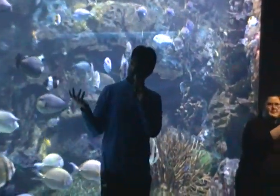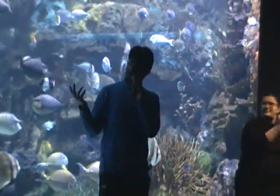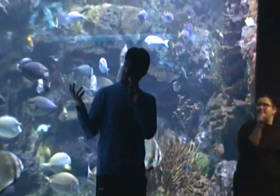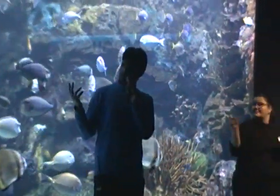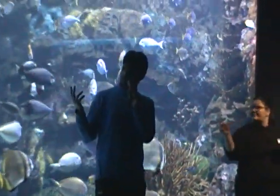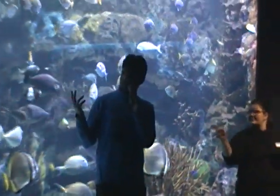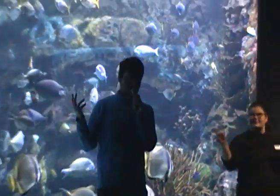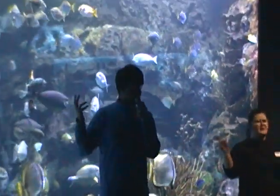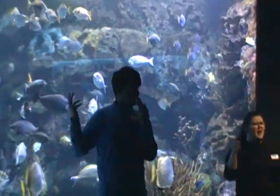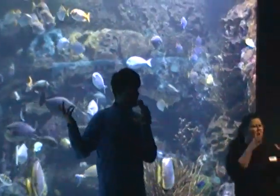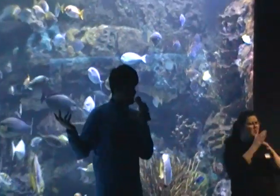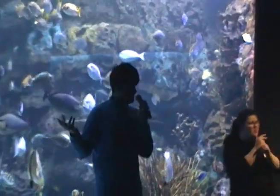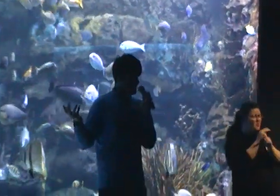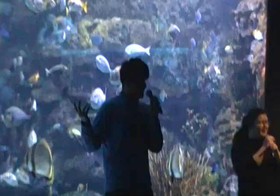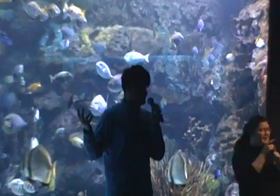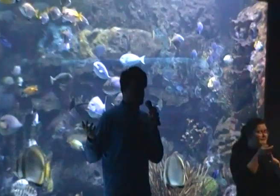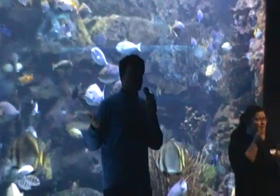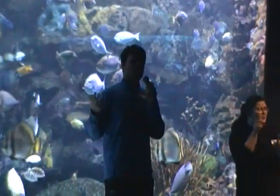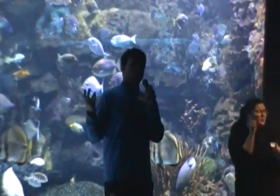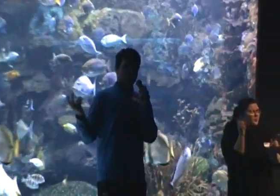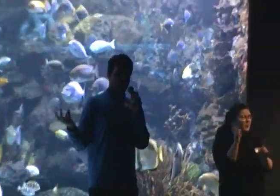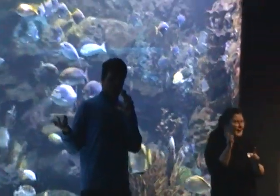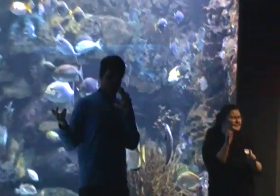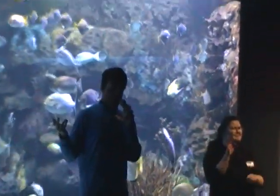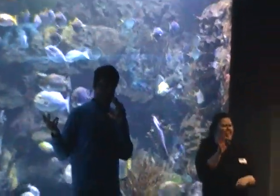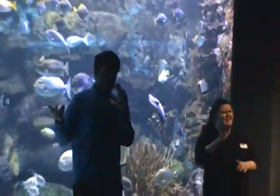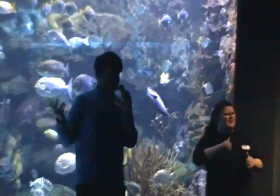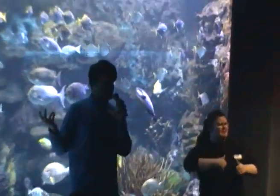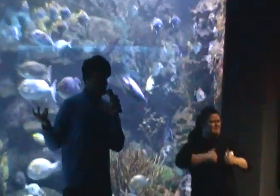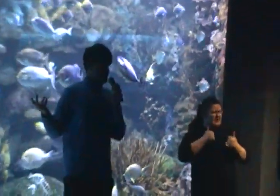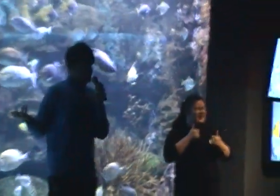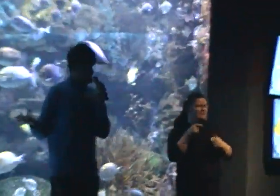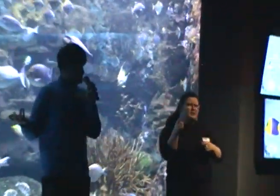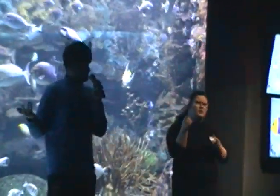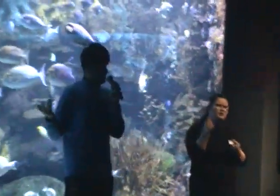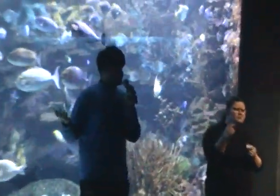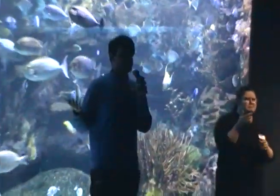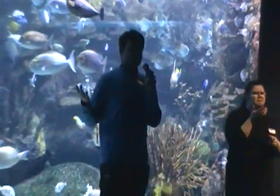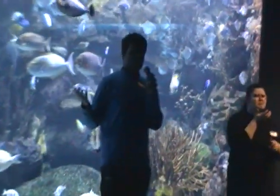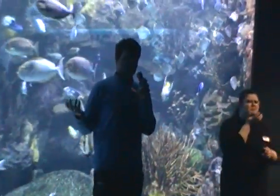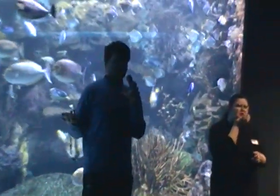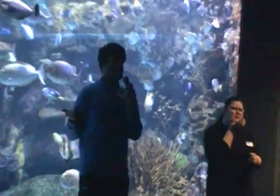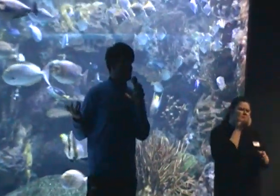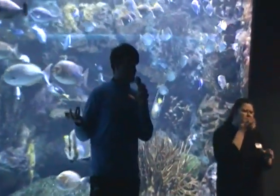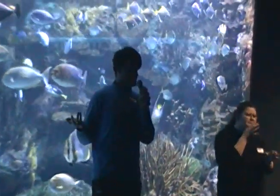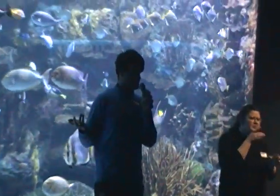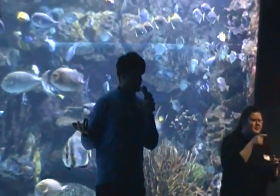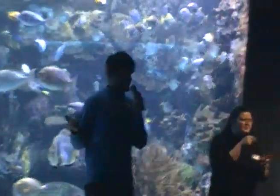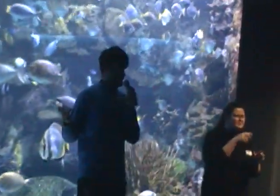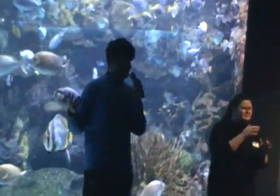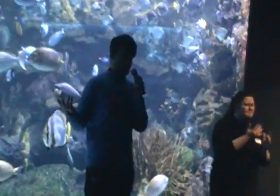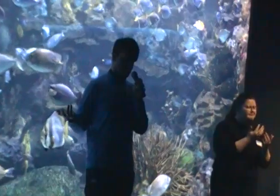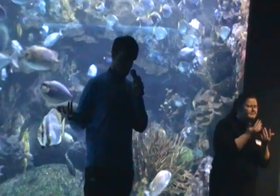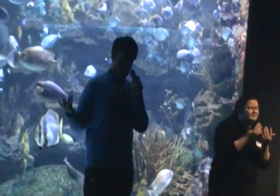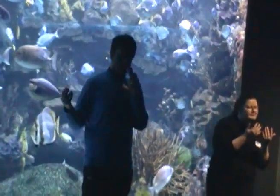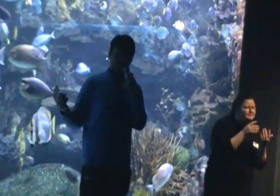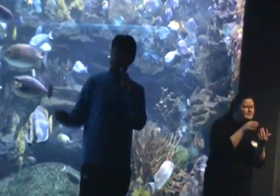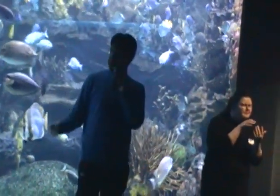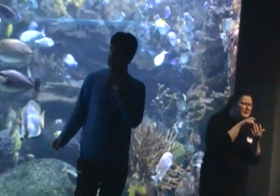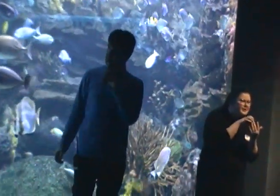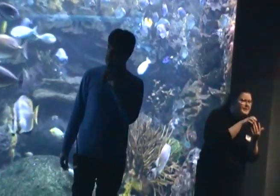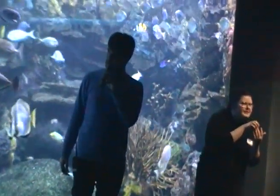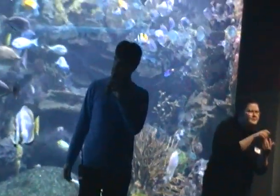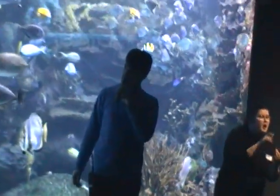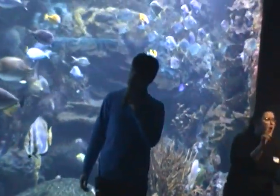the rabbit part of their name comes from their lifestyle. They spend a lot of their lives grazing for food. So they're skittish, the same way the rabbits